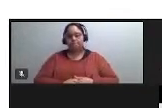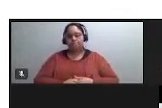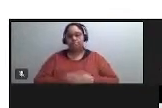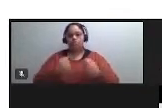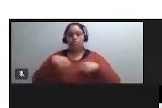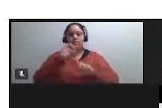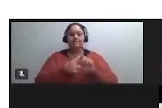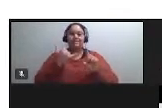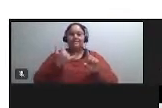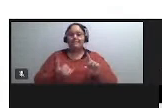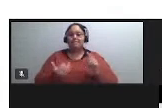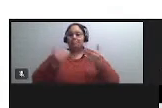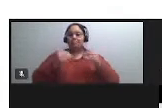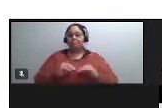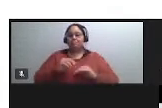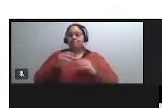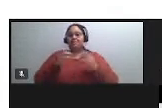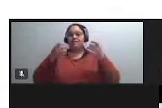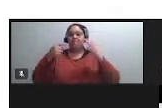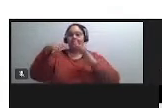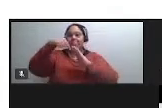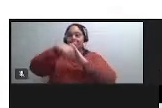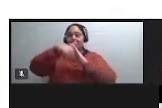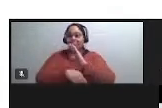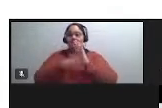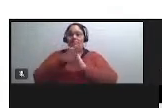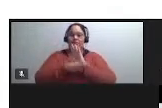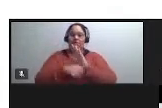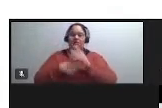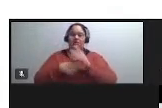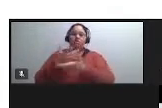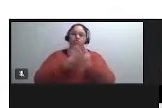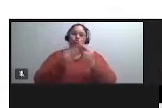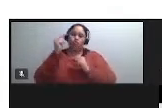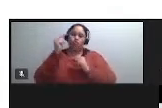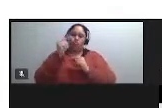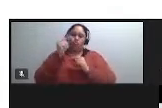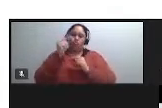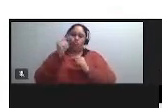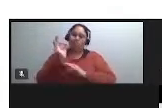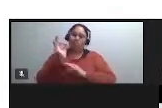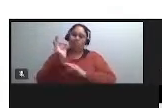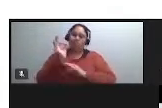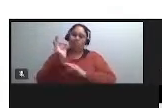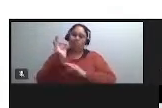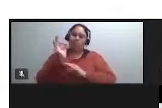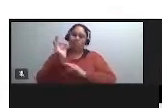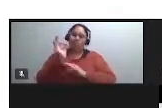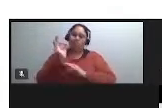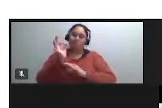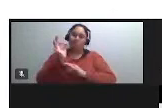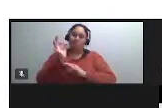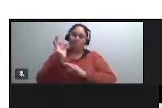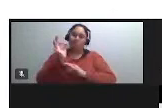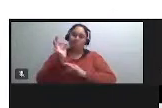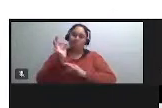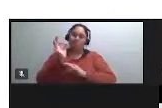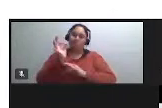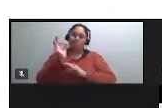Chairperson, we'll now move on to the detail per program. I'll try to be brief. So I've covered most of the areas, all of the